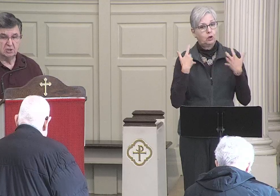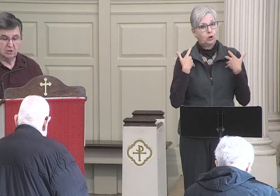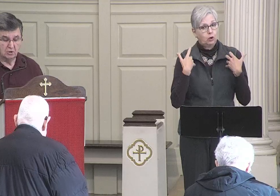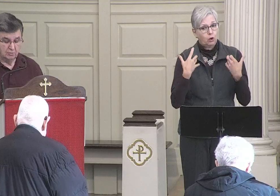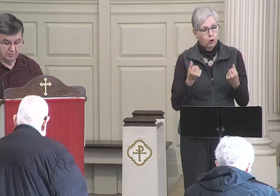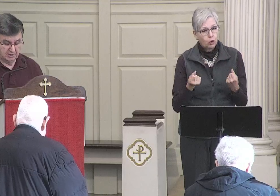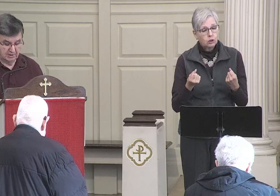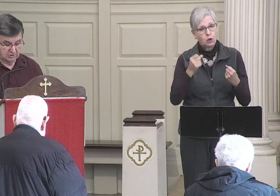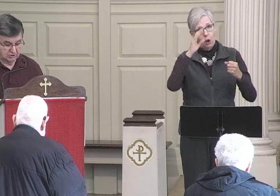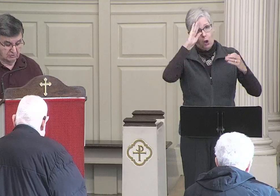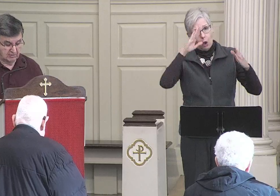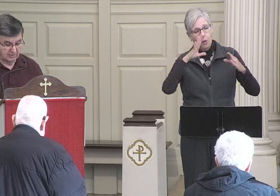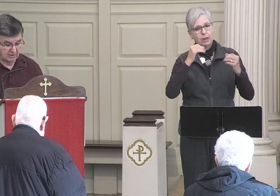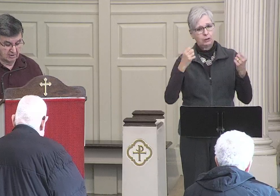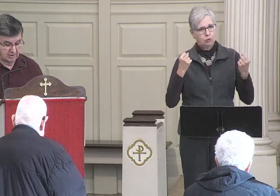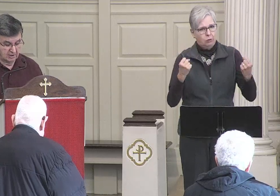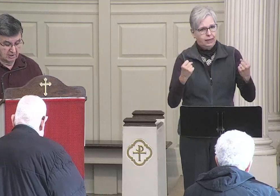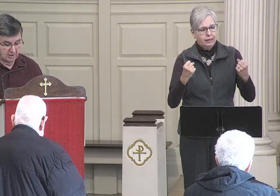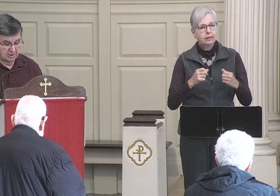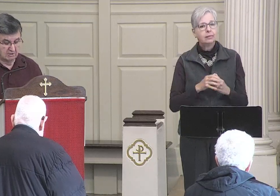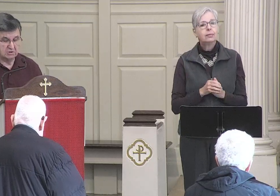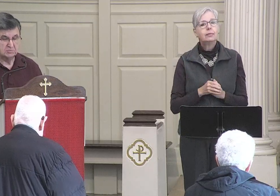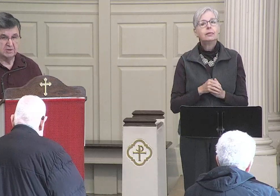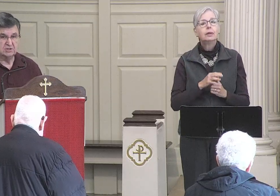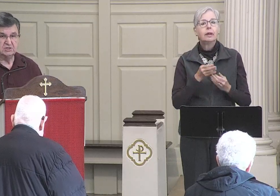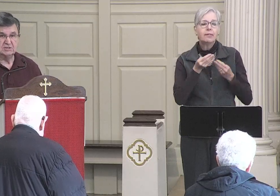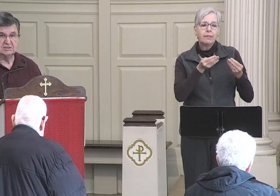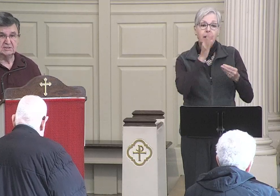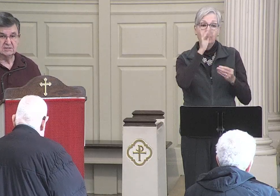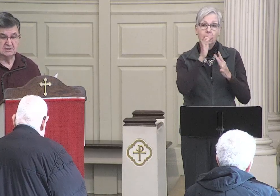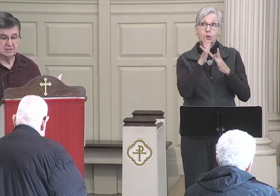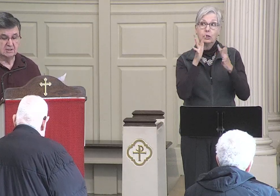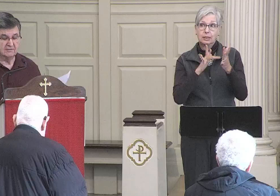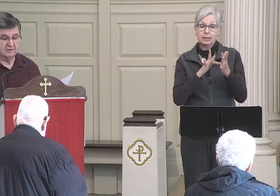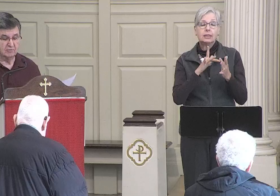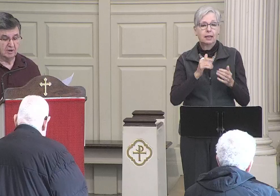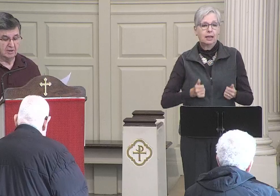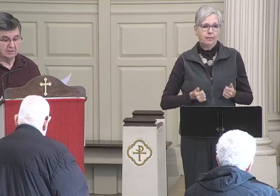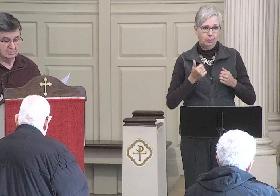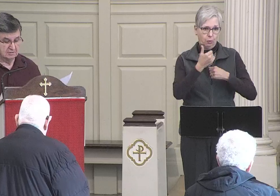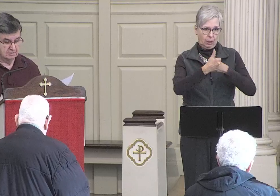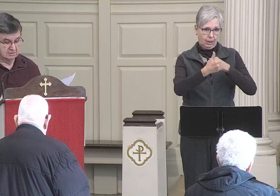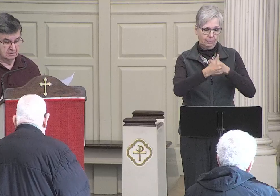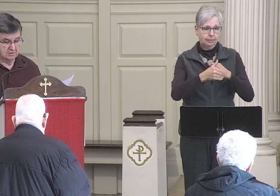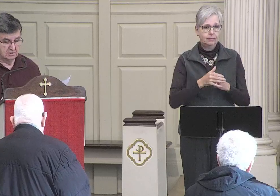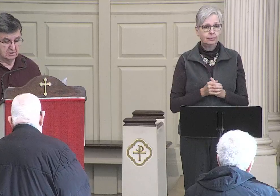courage, hope, and strength, nourished by Jesus, the living bread.